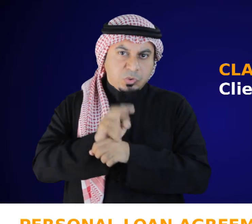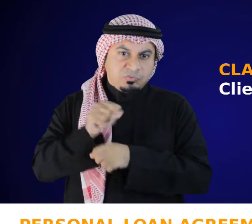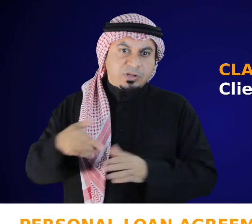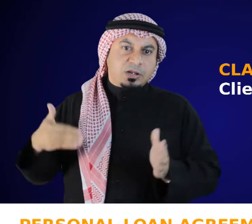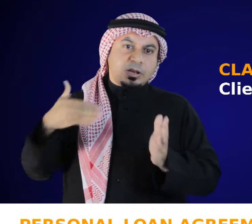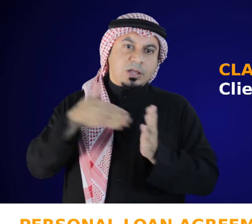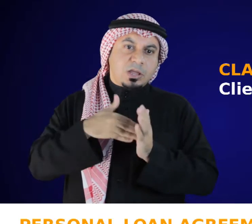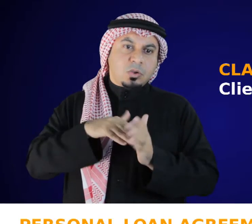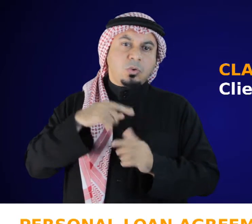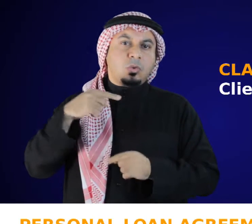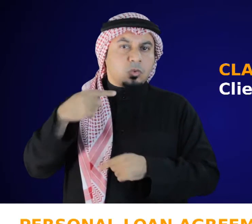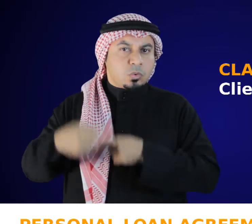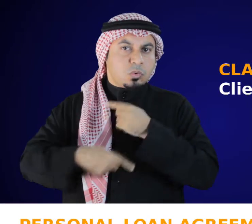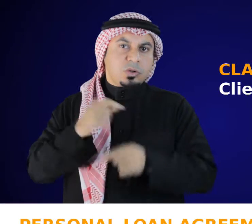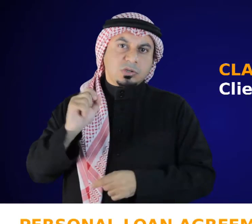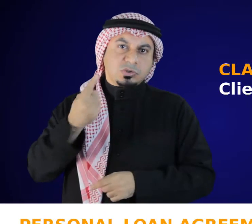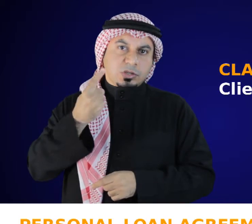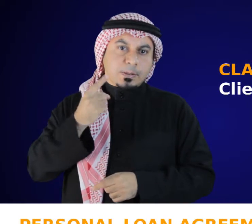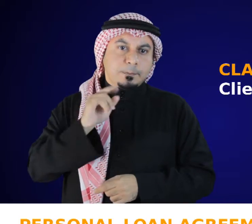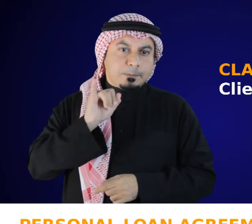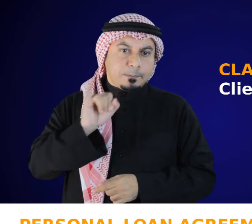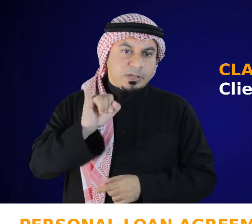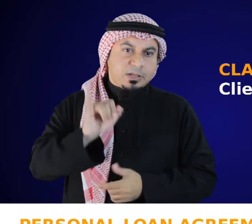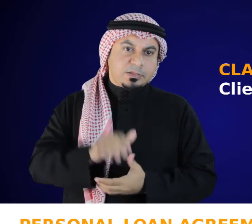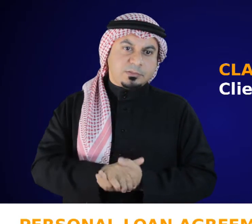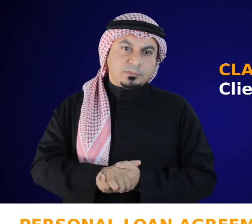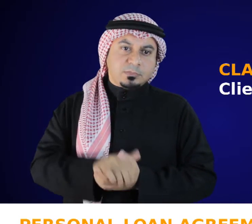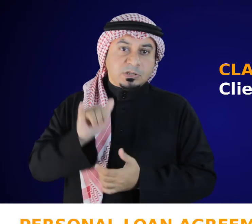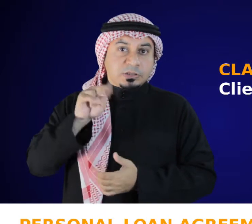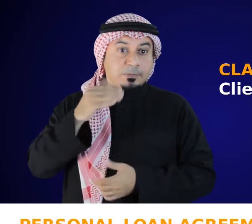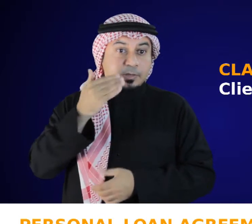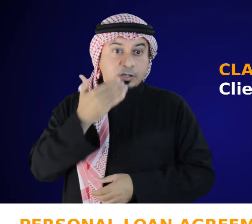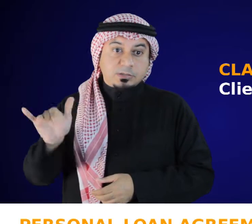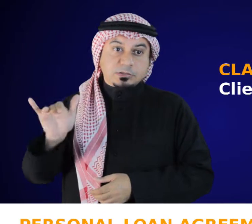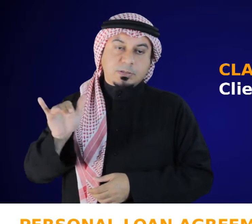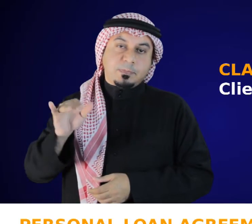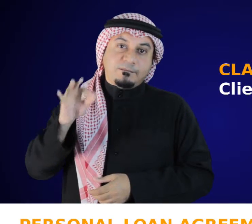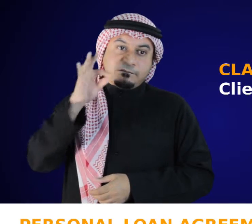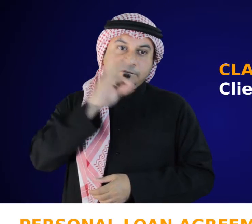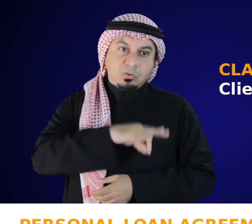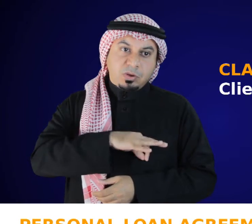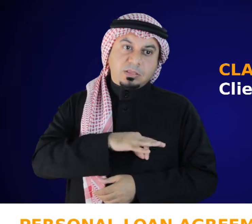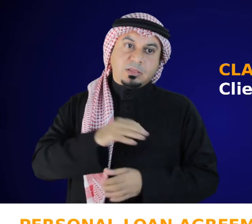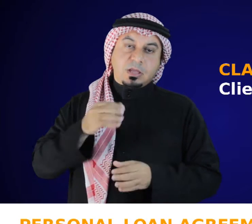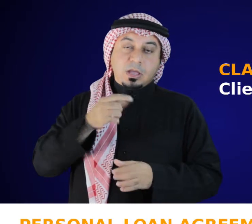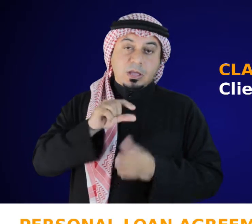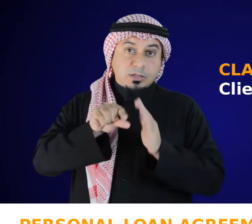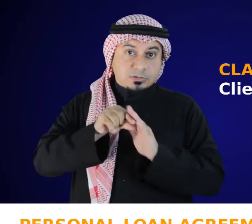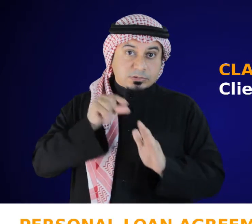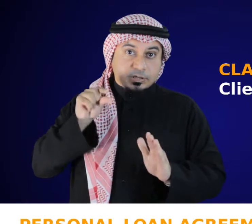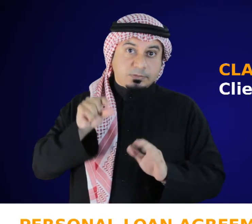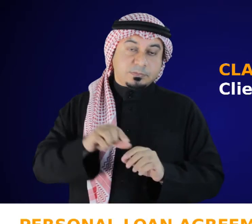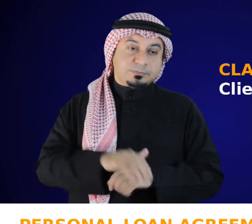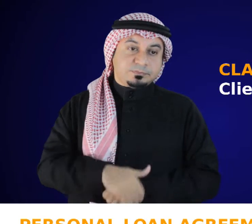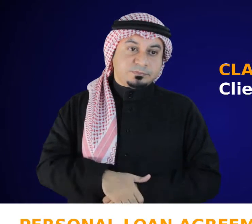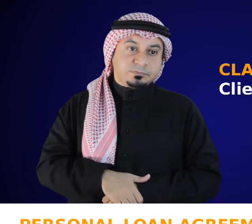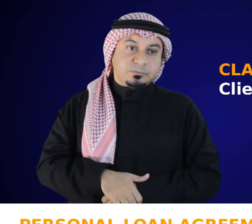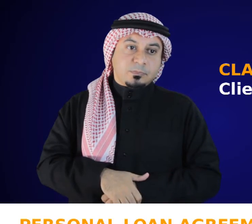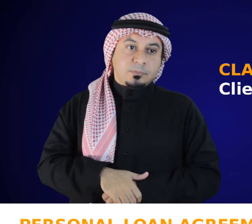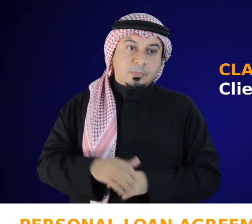and the client hereby acknowledge the authority of the bank to change the interest rate at any time during the loan period, and the new rate decided